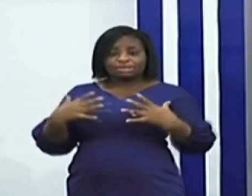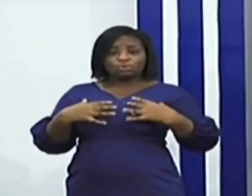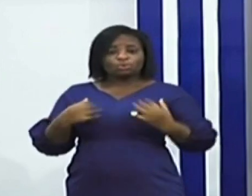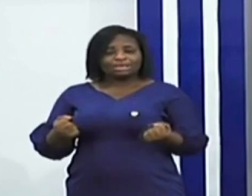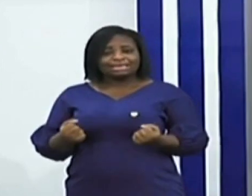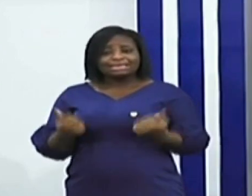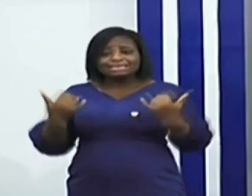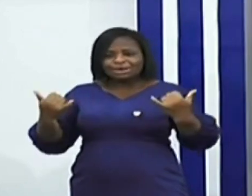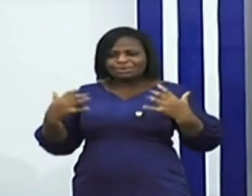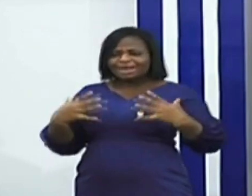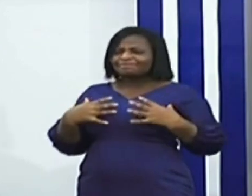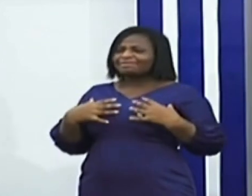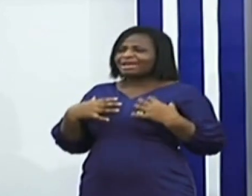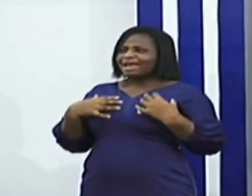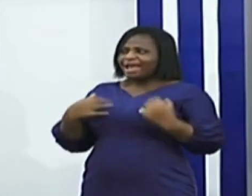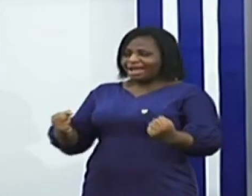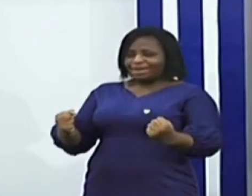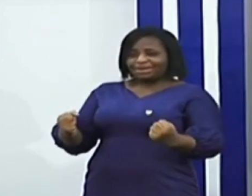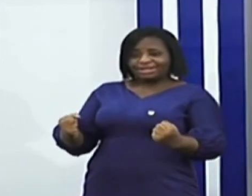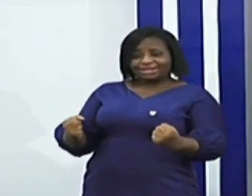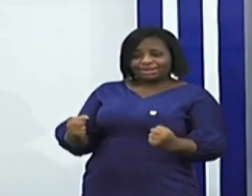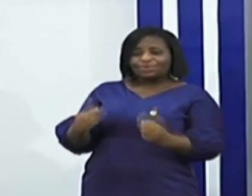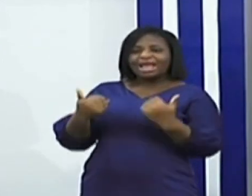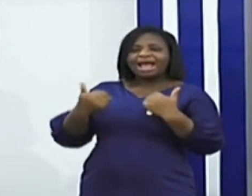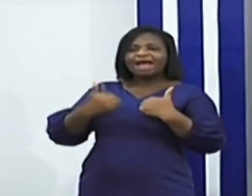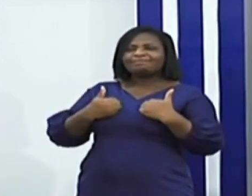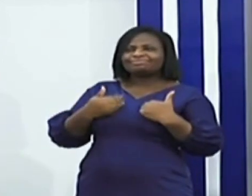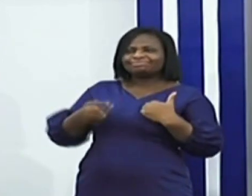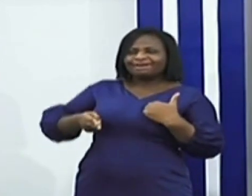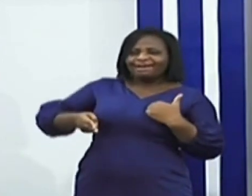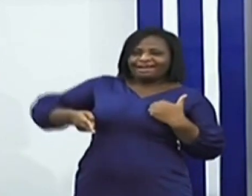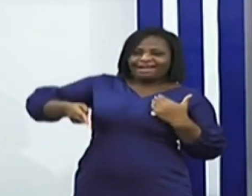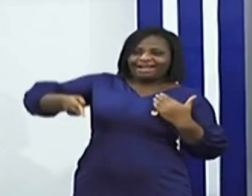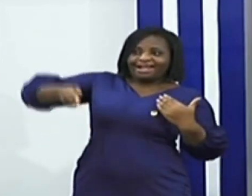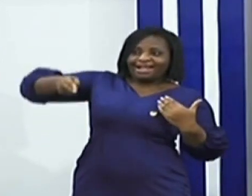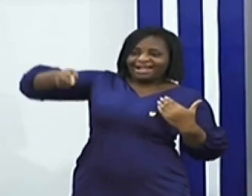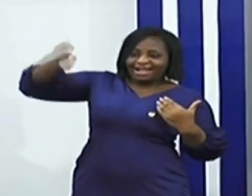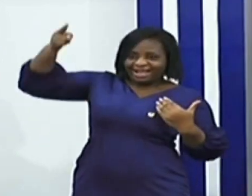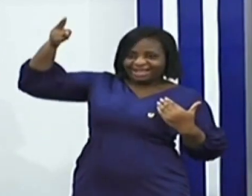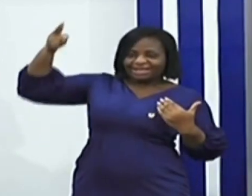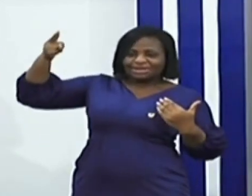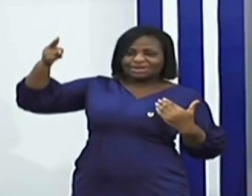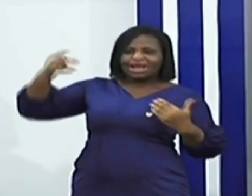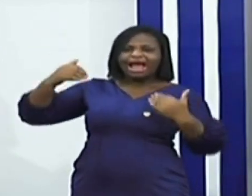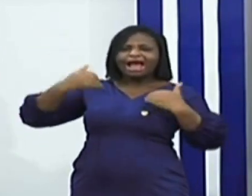a very high bar in Ghana that you have to test